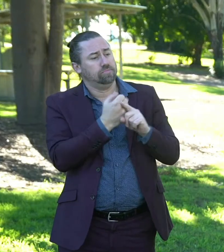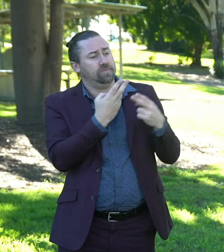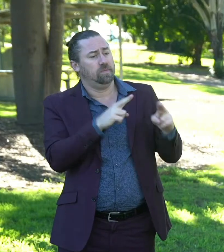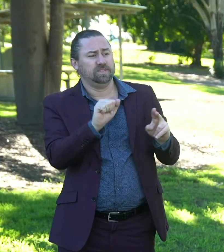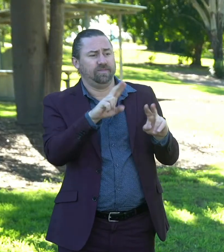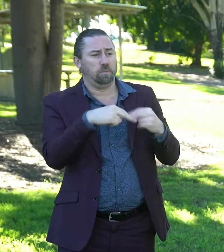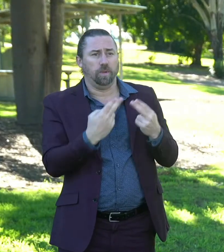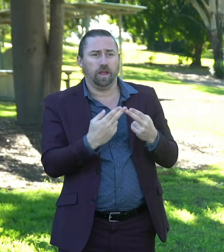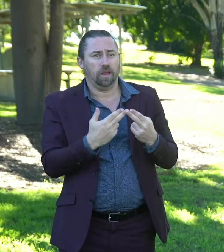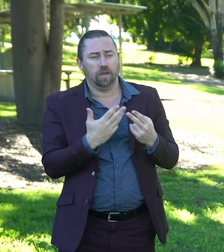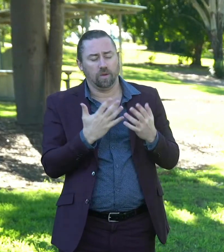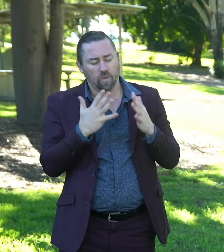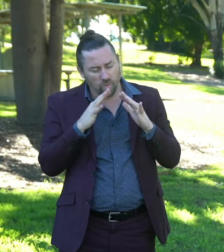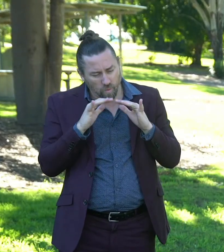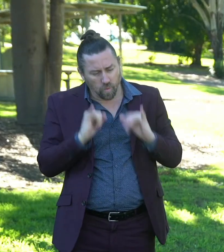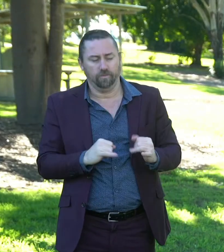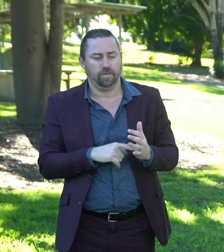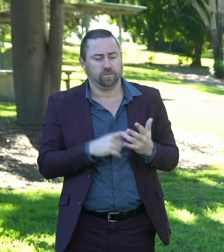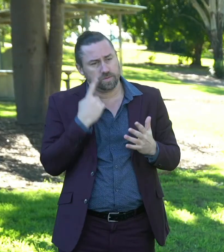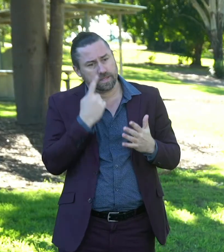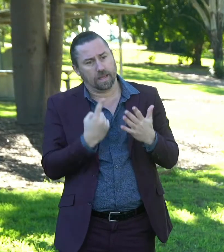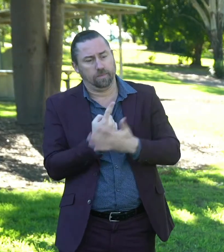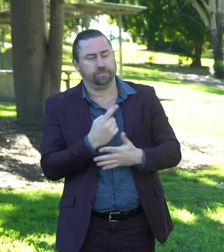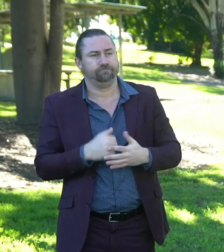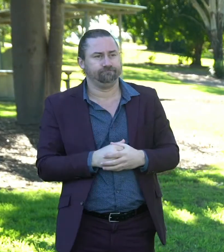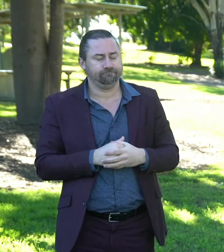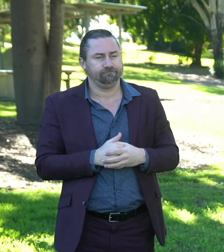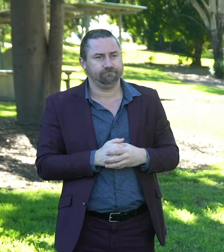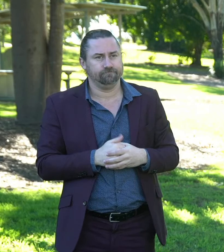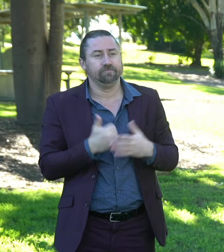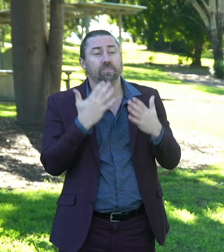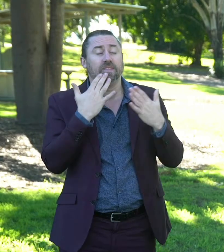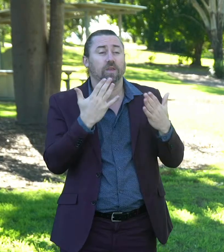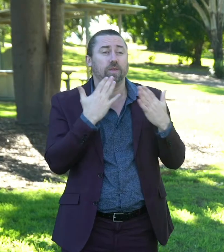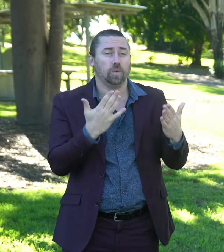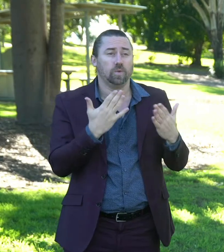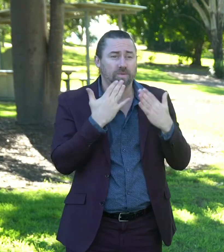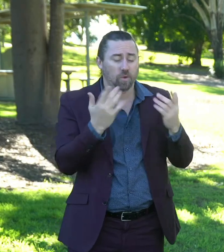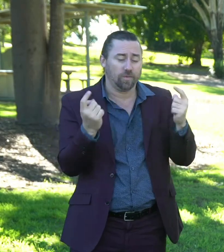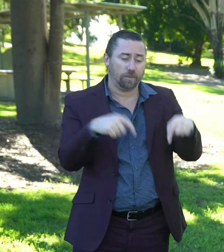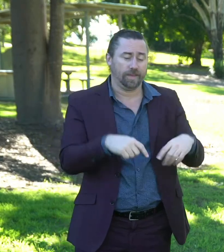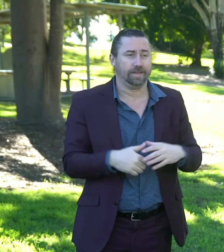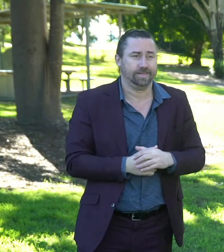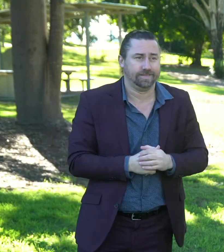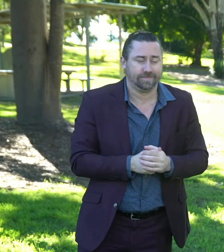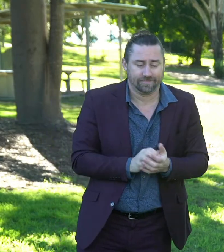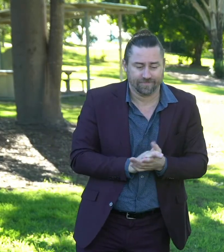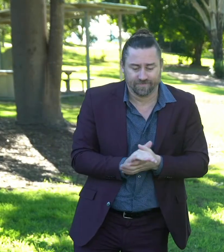Absolutely tragic. Okay. All right, thank you everyone. Thanks for coming.